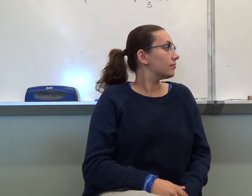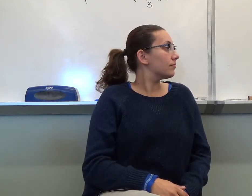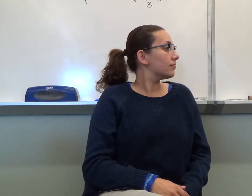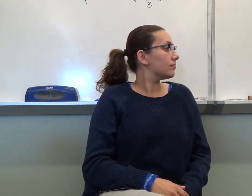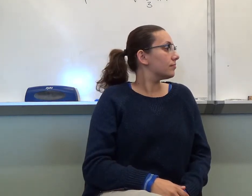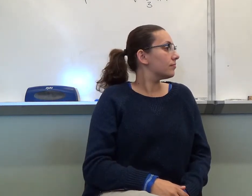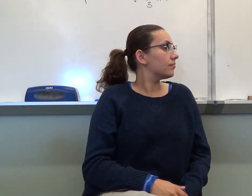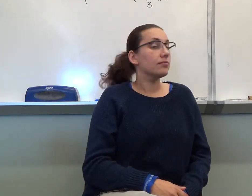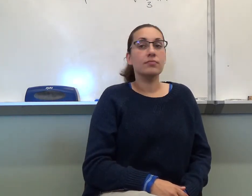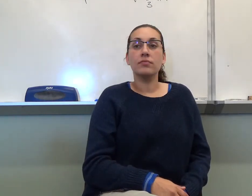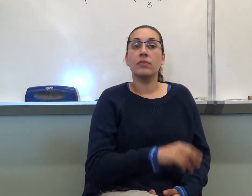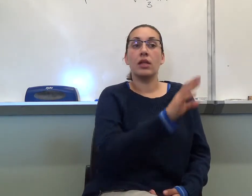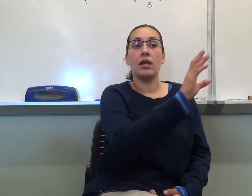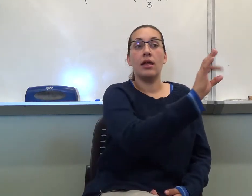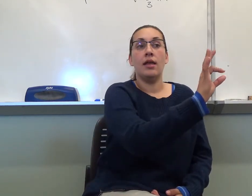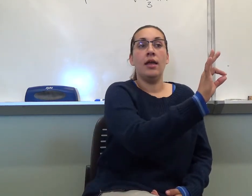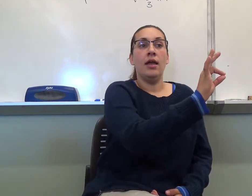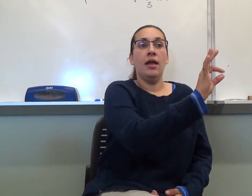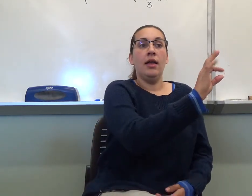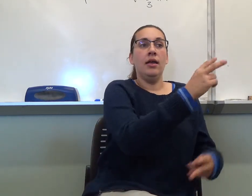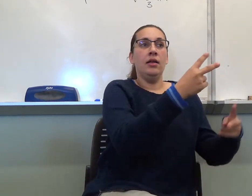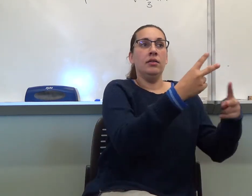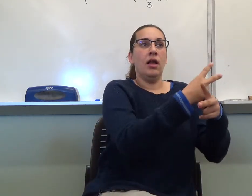So 9 times 3.14. Isn't